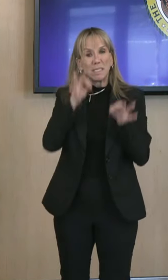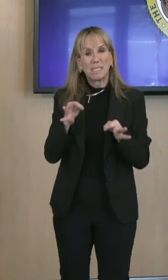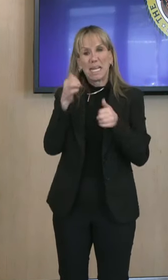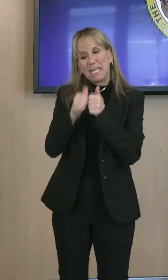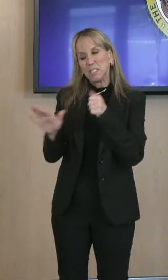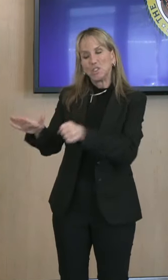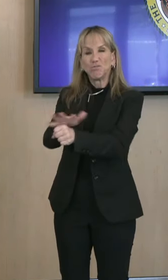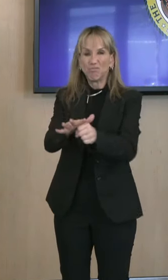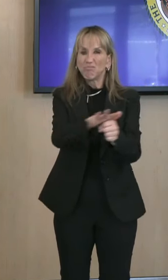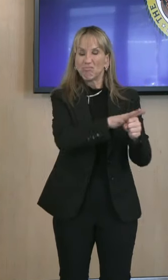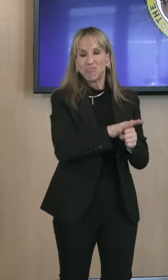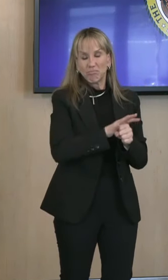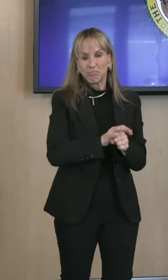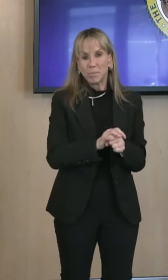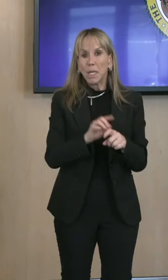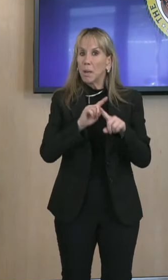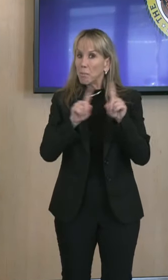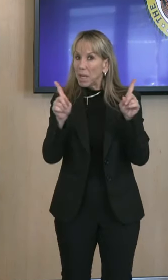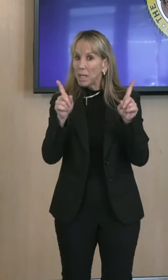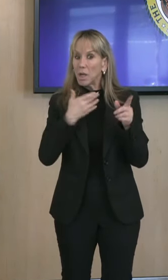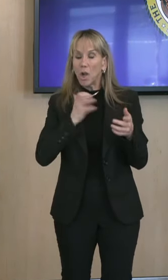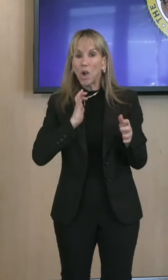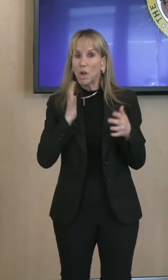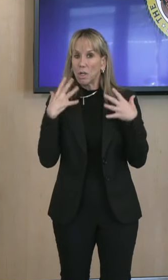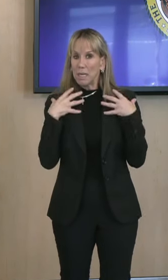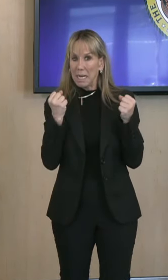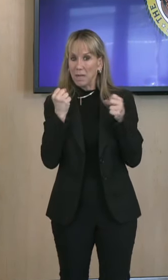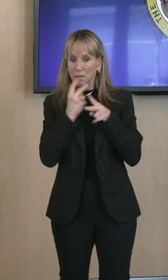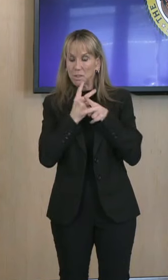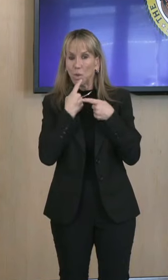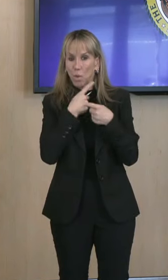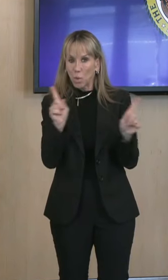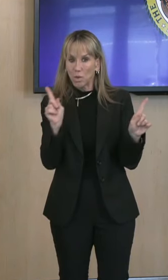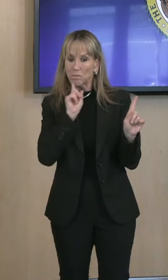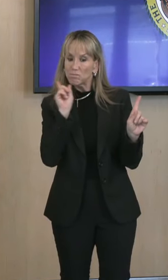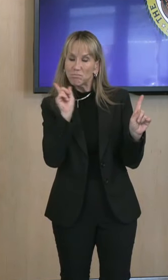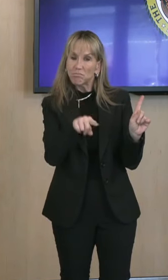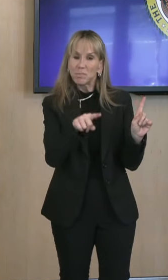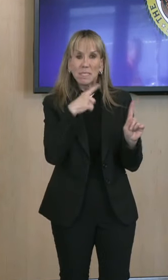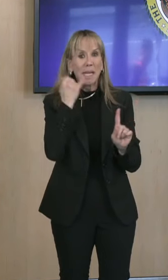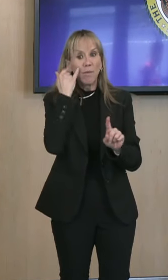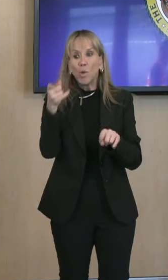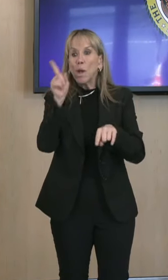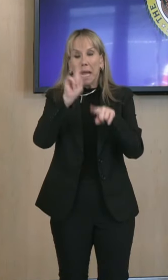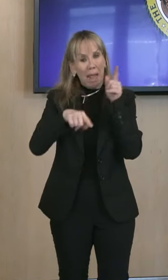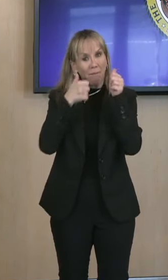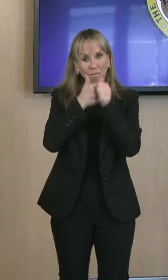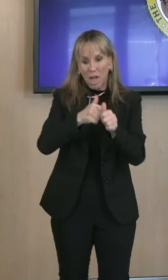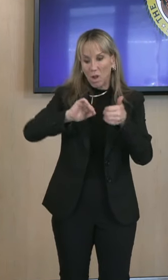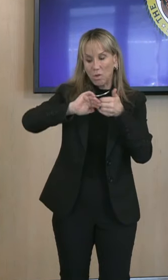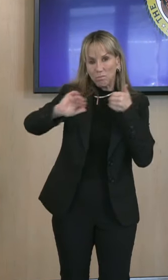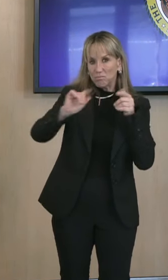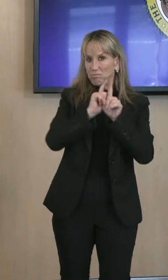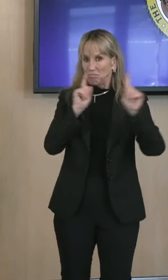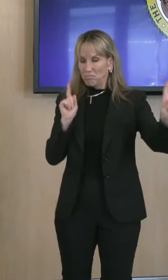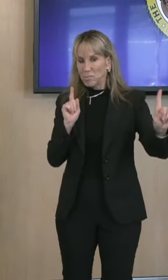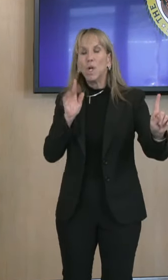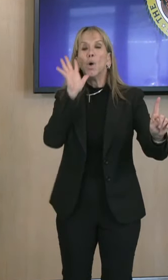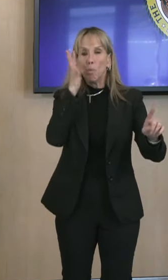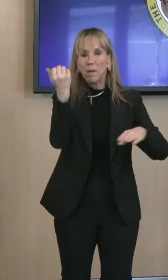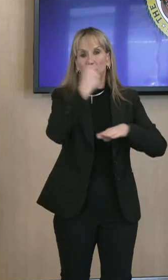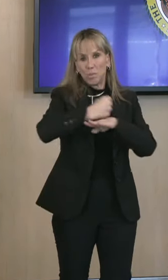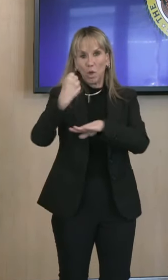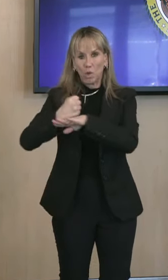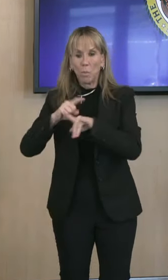is clear that if jurisdictions cannot ensure physical distancing, then they shall close. But at this point, it is still a decision to be made by